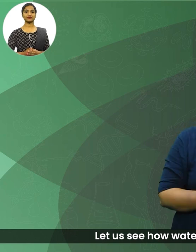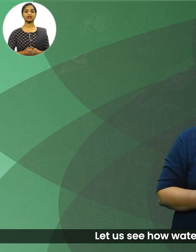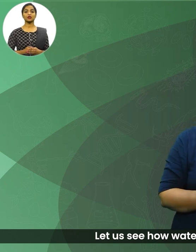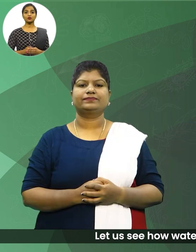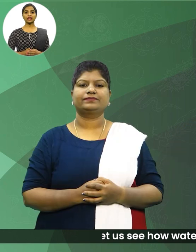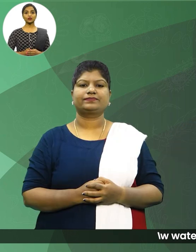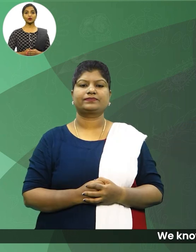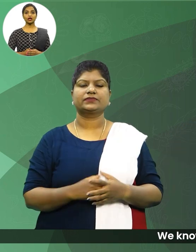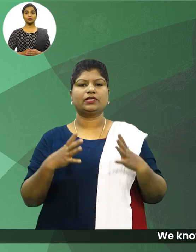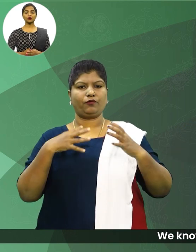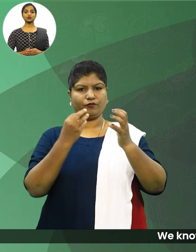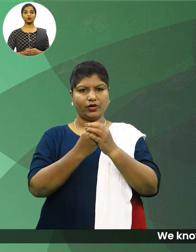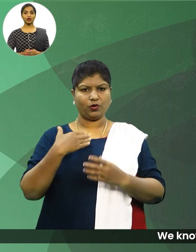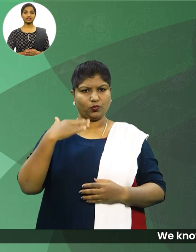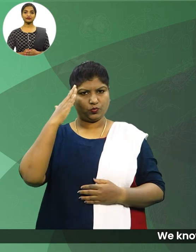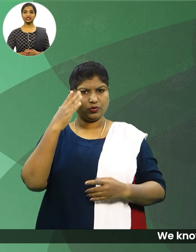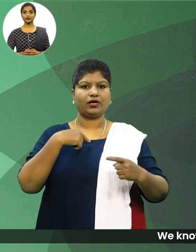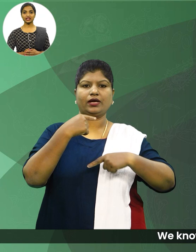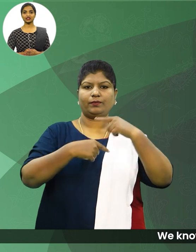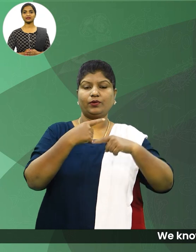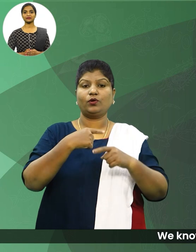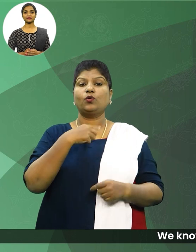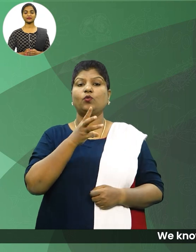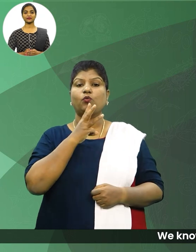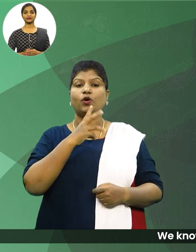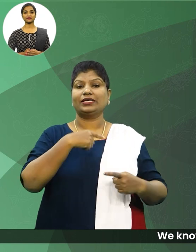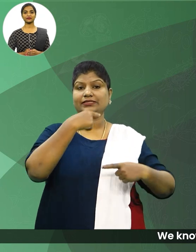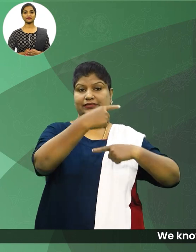We know about water filtration.